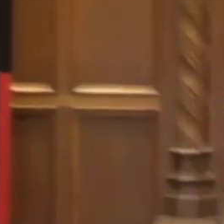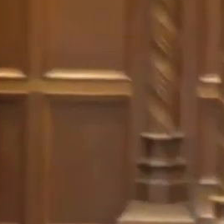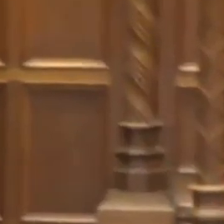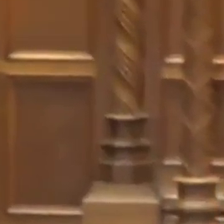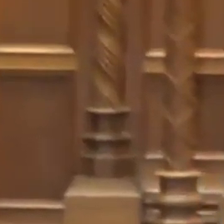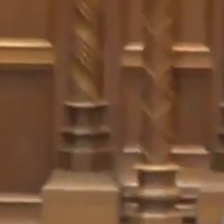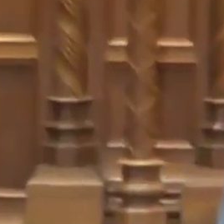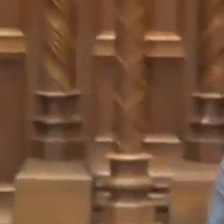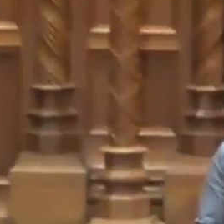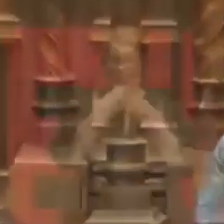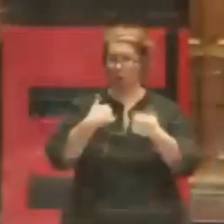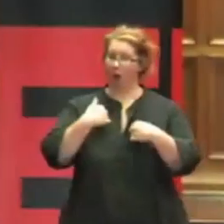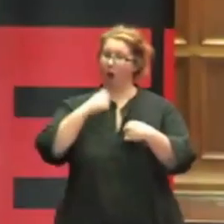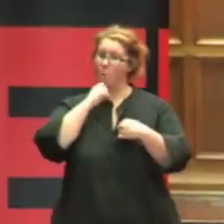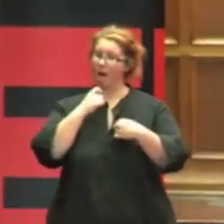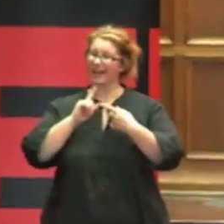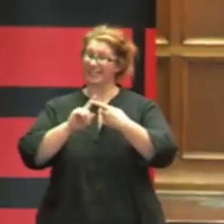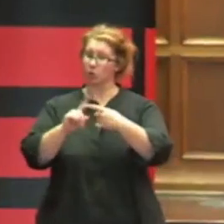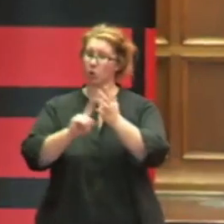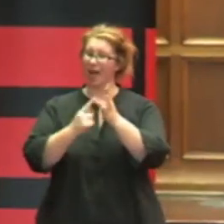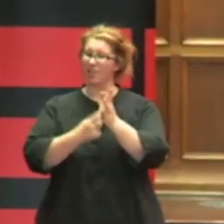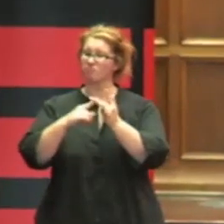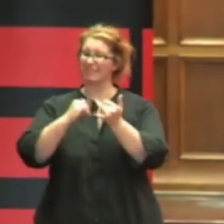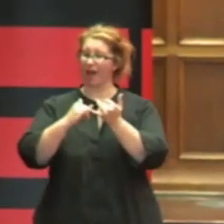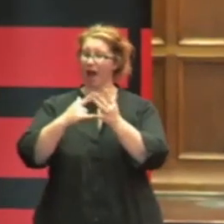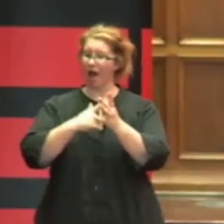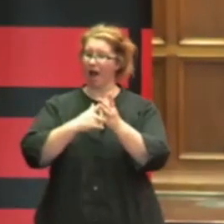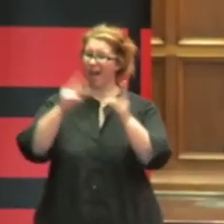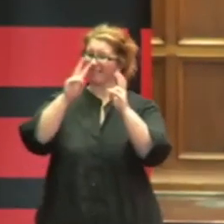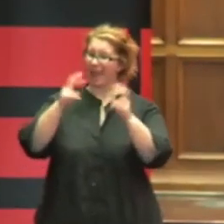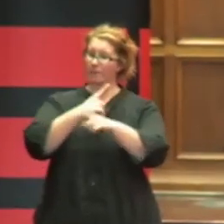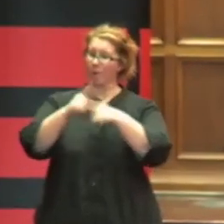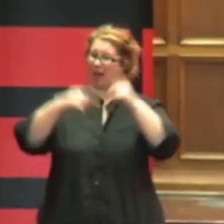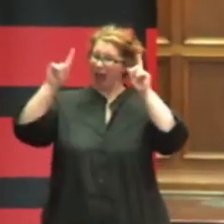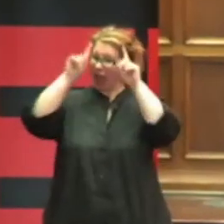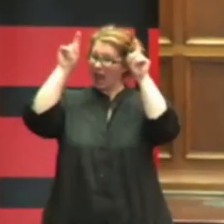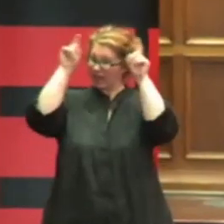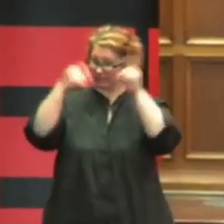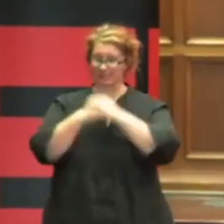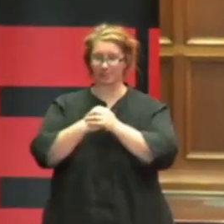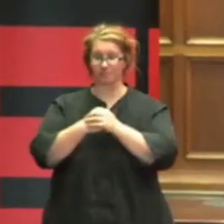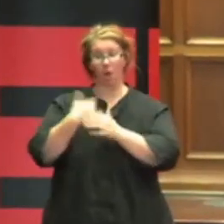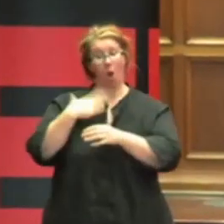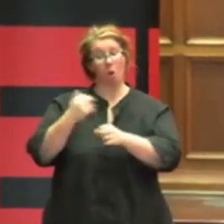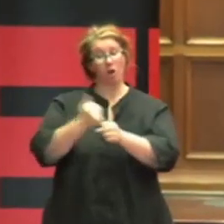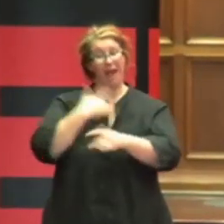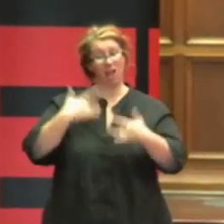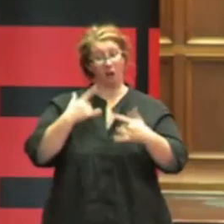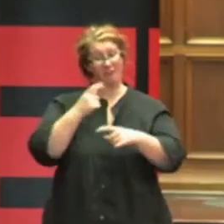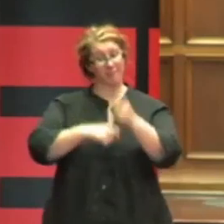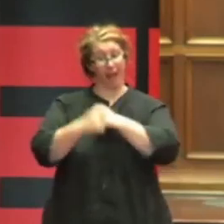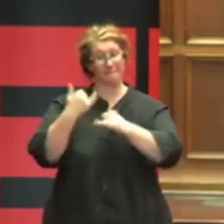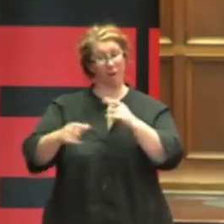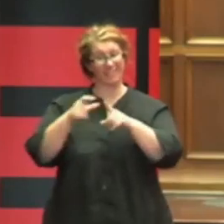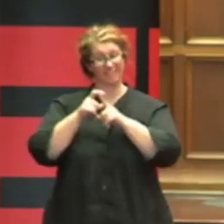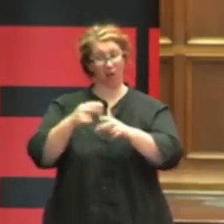I'm going to continue Larissa's theme of aliens, and I'm also going to start by making life very difficult for myself